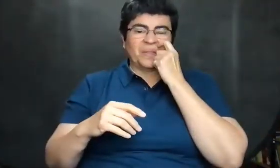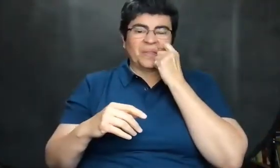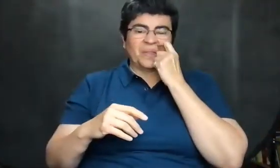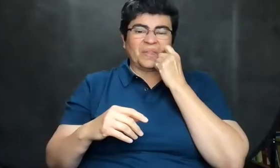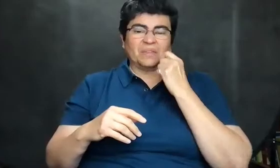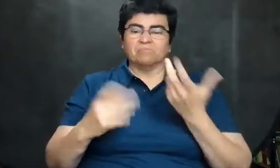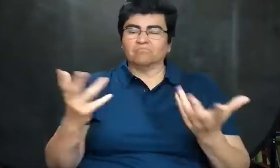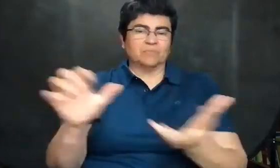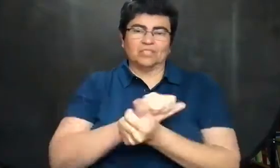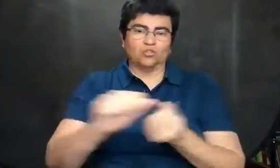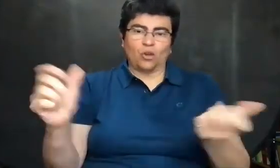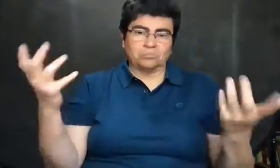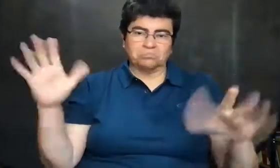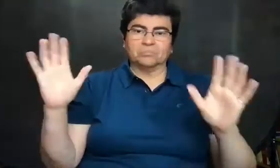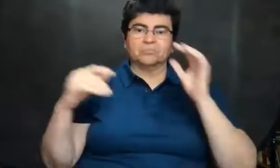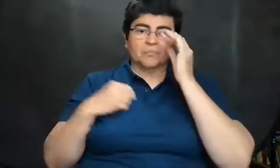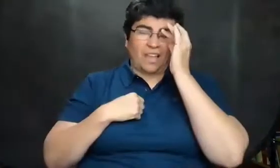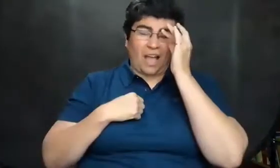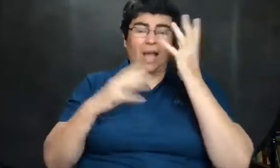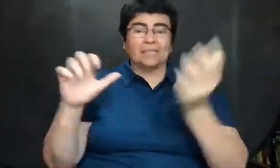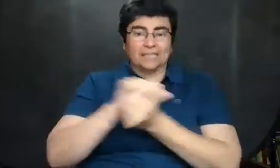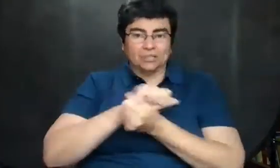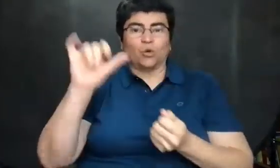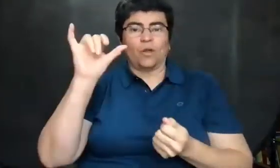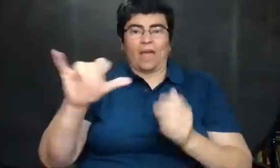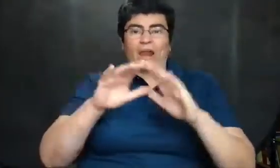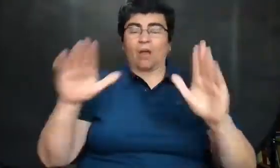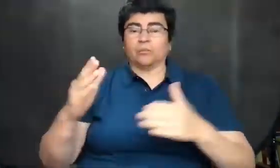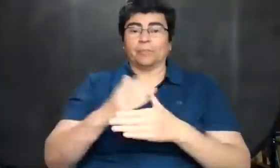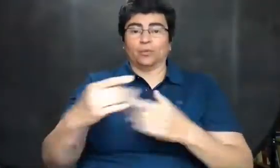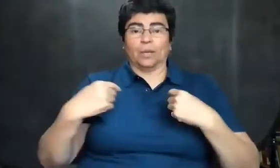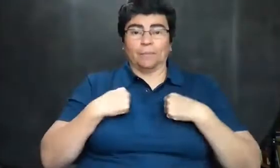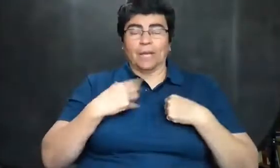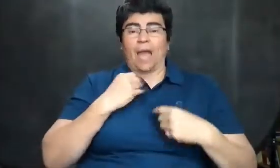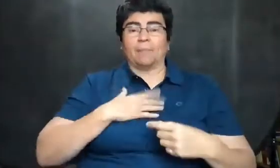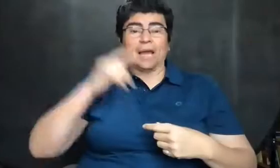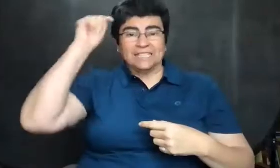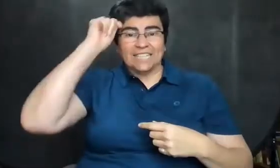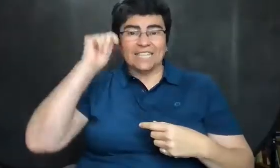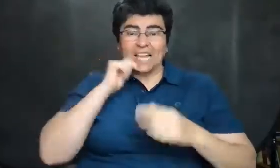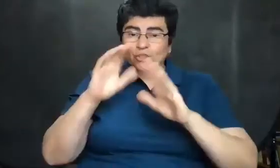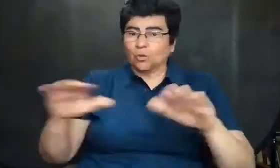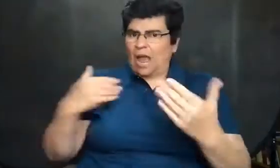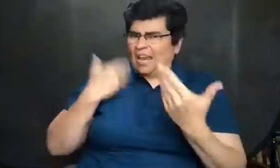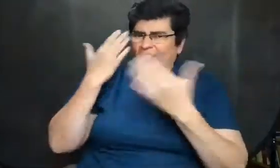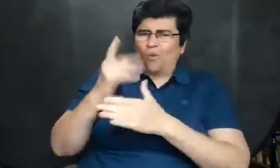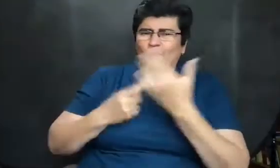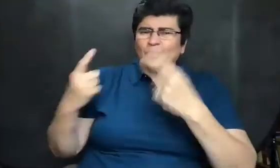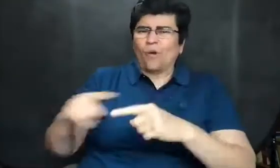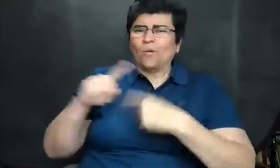was destroyed. I absolutely had destroyed that house between me and my teenage children, who I didn't know what was going on when I wasn't there. We